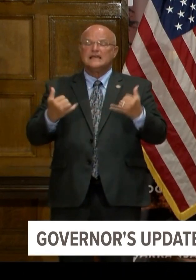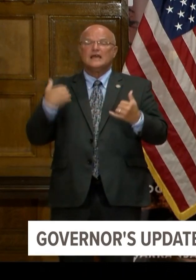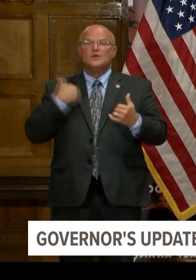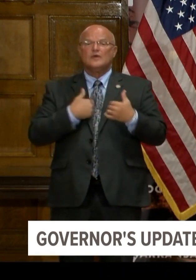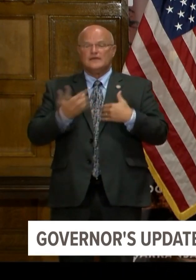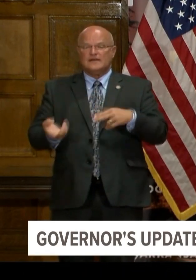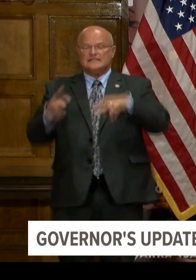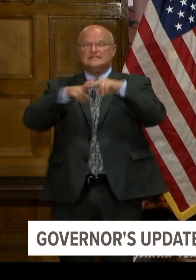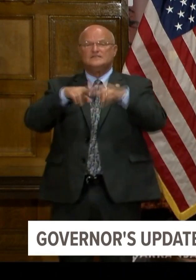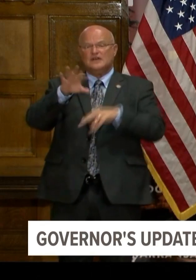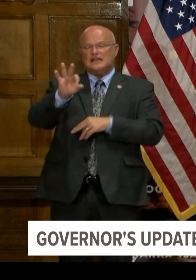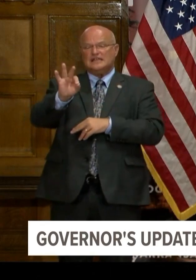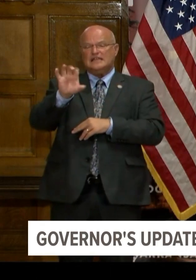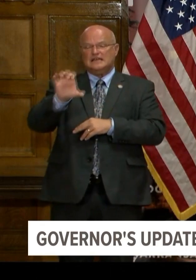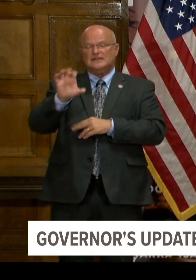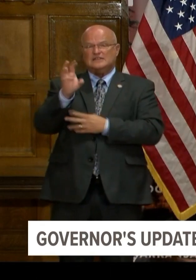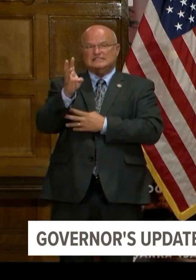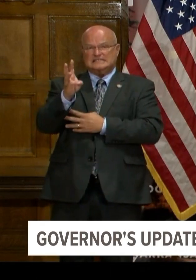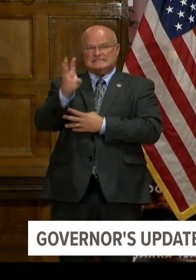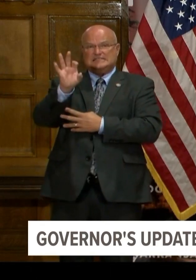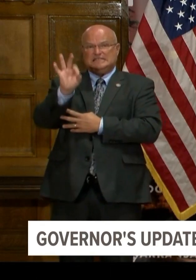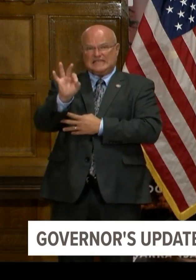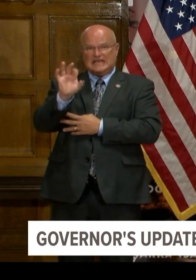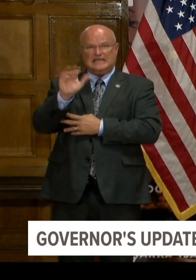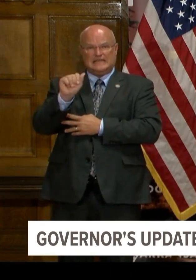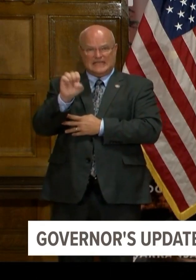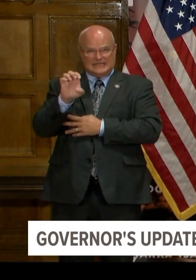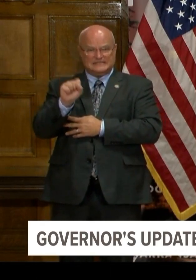have an additional 969 cases.